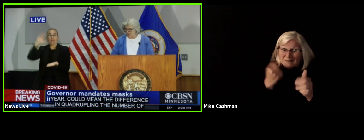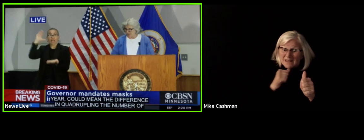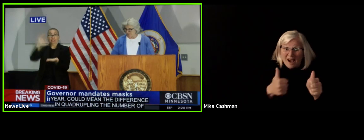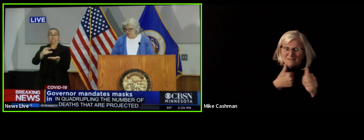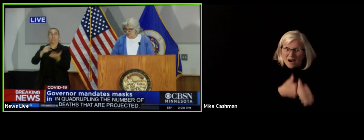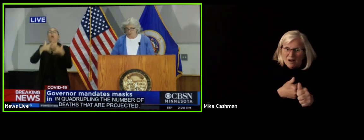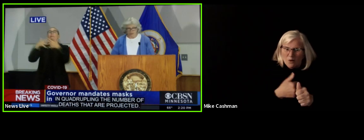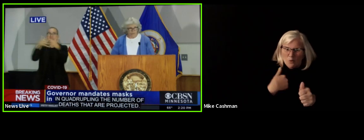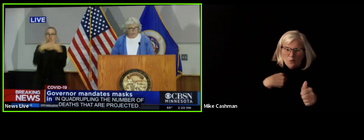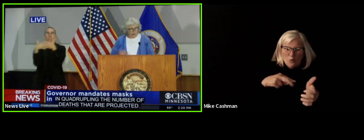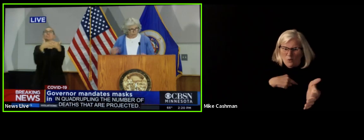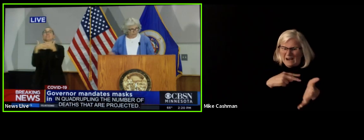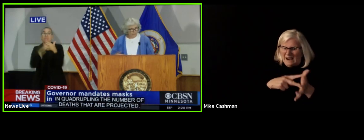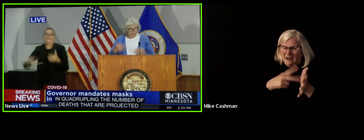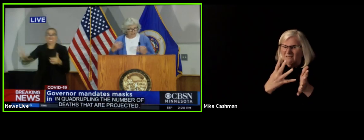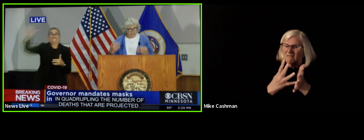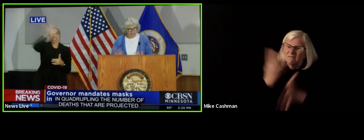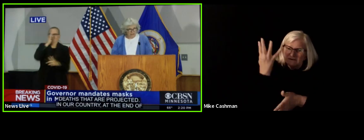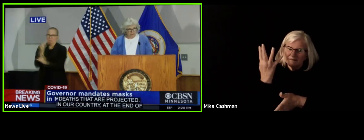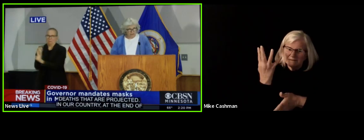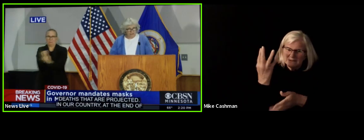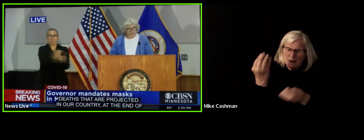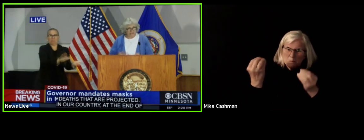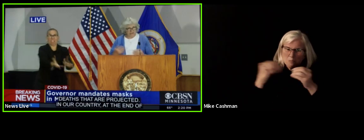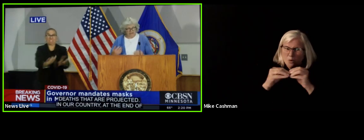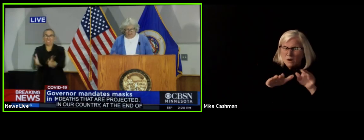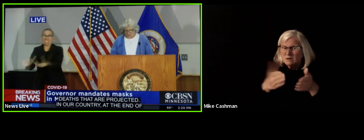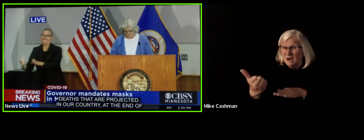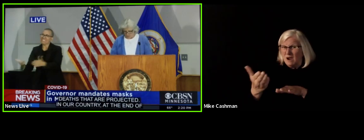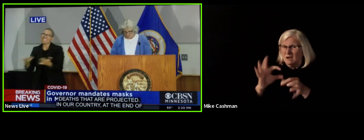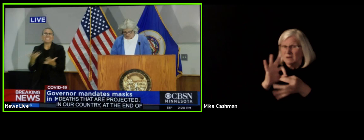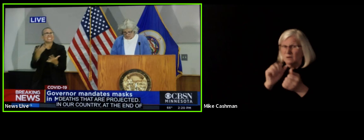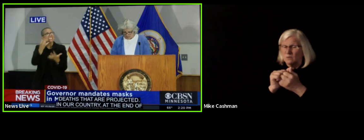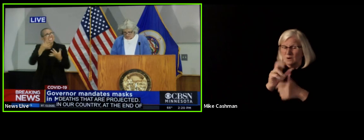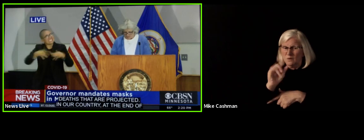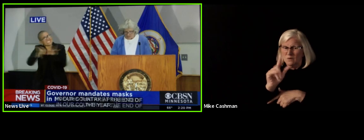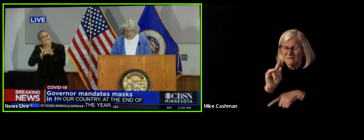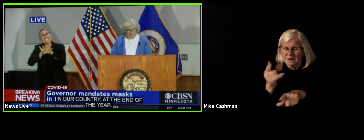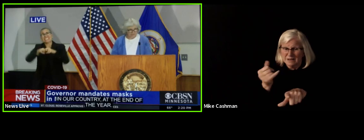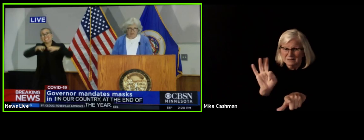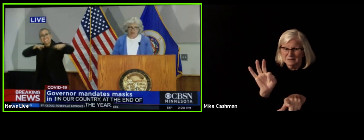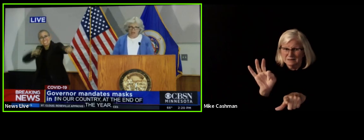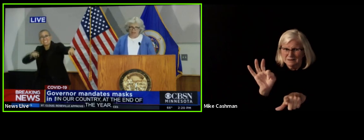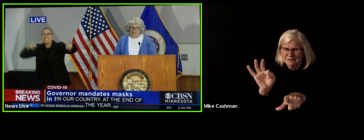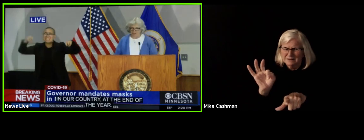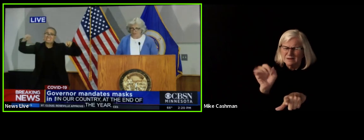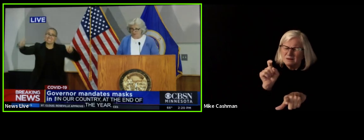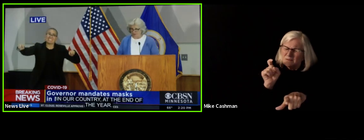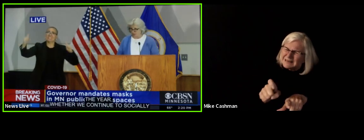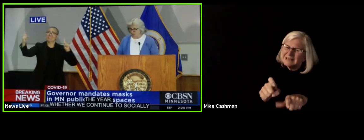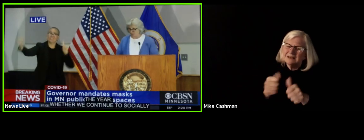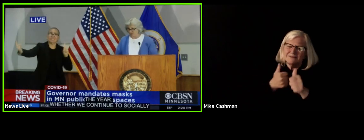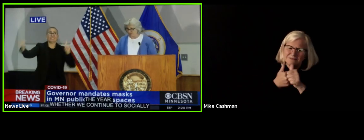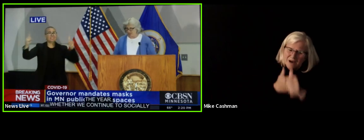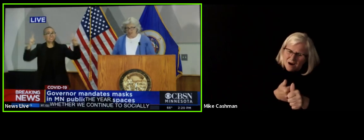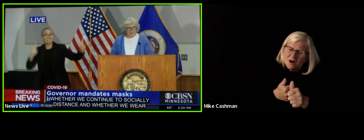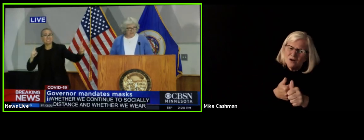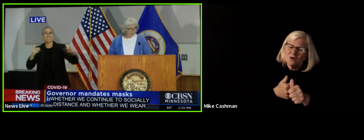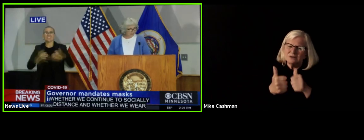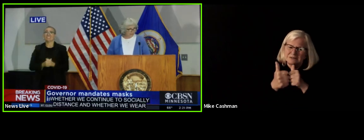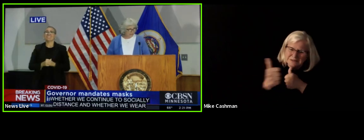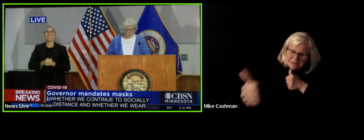the year. Whether we continue to socially distance and whether we wear masks. These are not trivial improvements